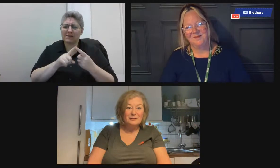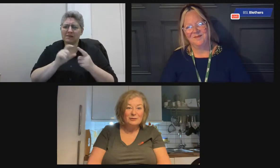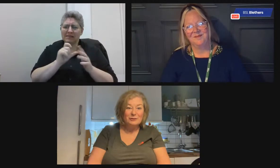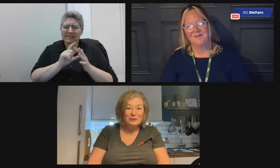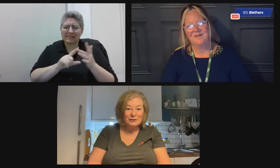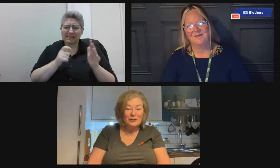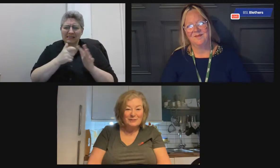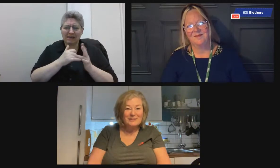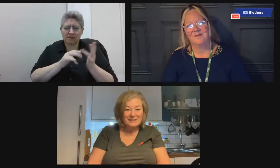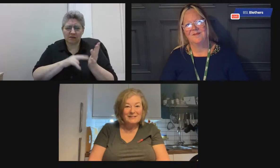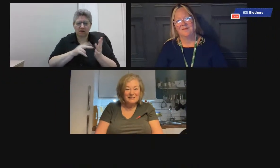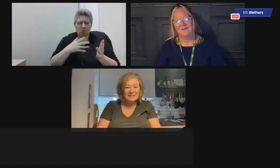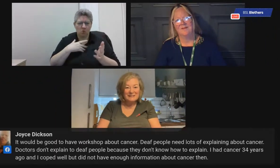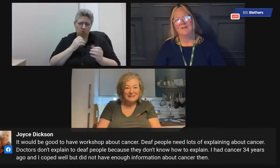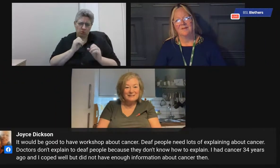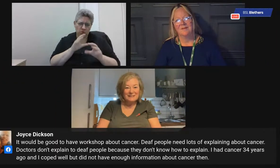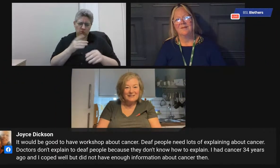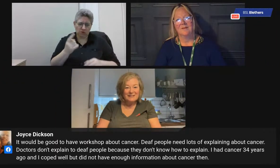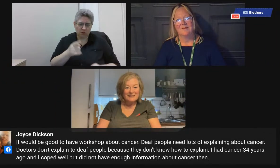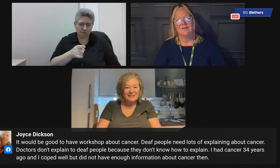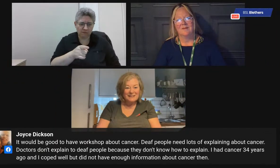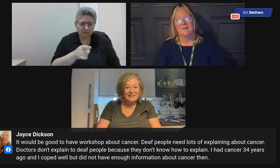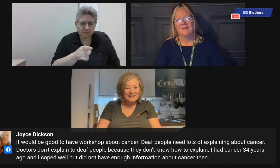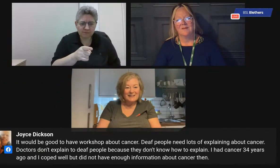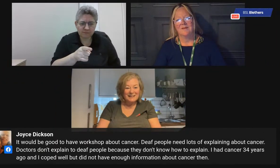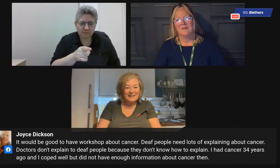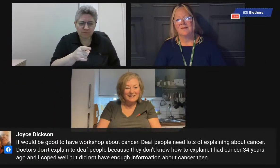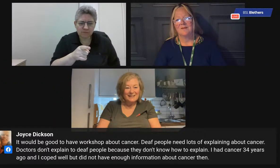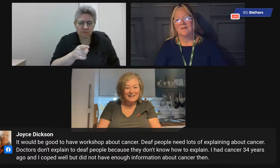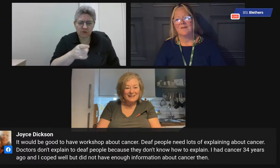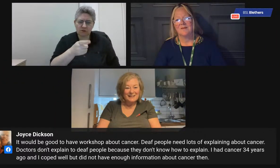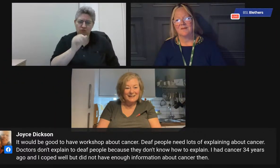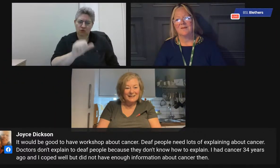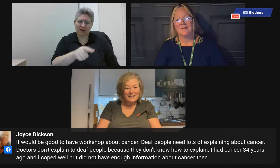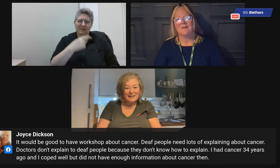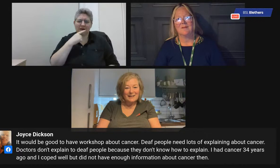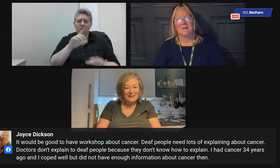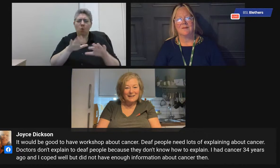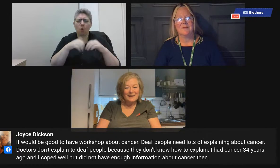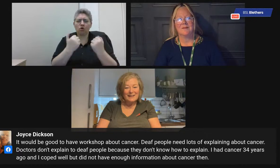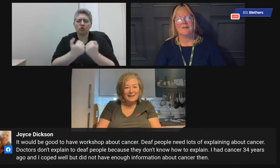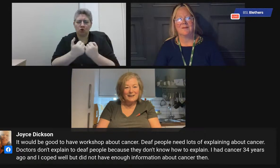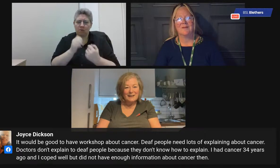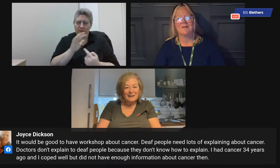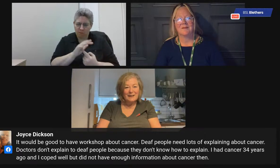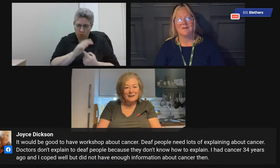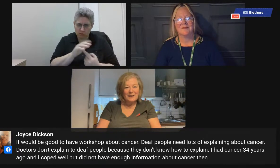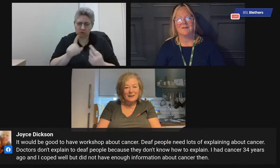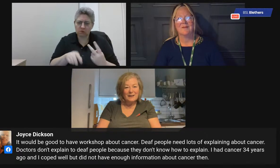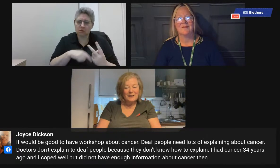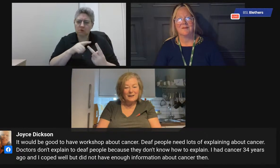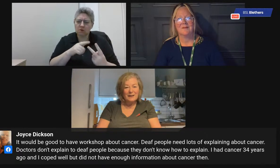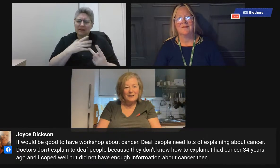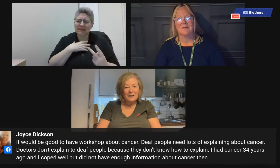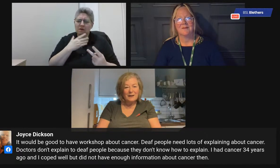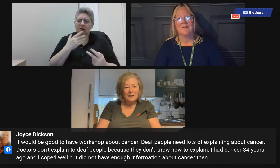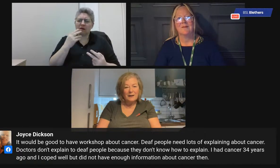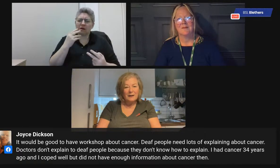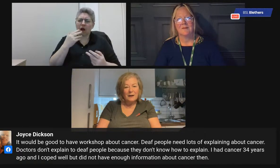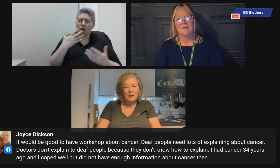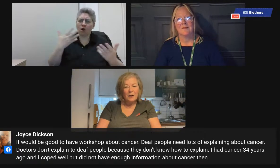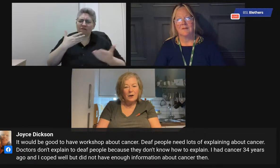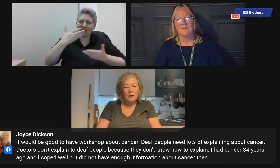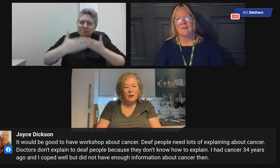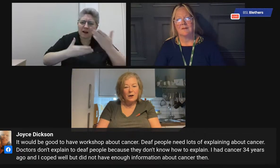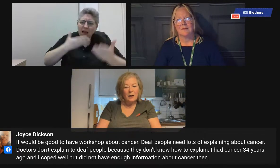squeeze one more in. And this is from Joyce Dixon. who says it would be good to have a workshop